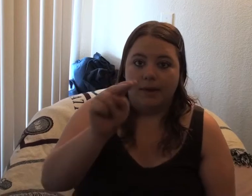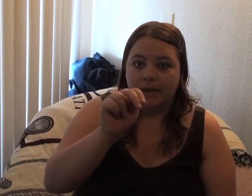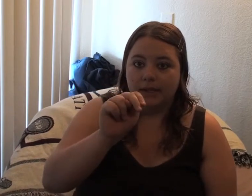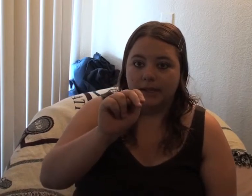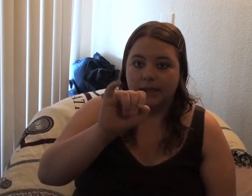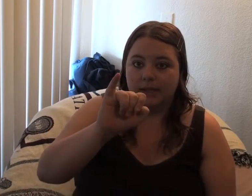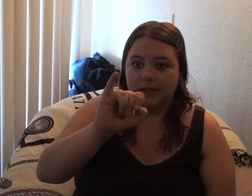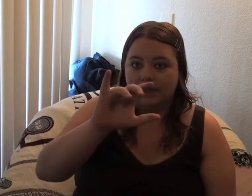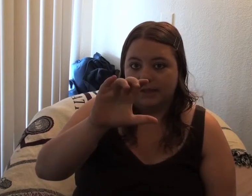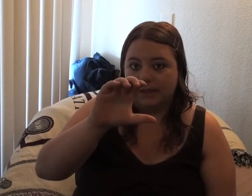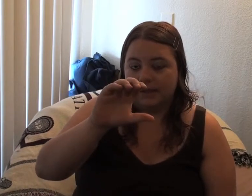mine is like this.